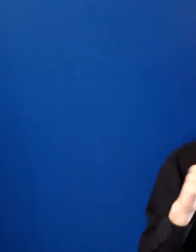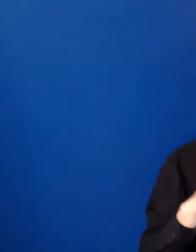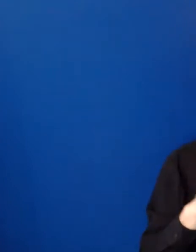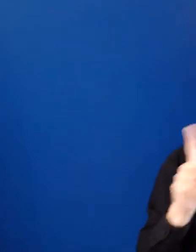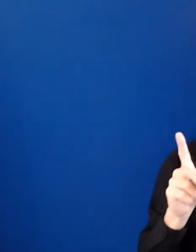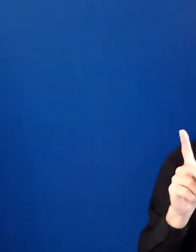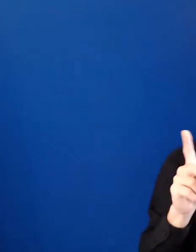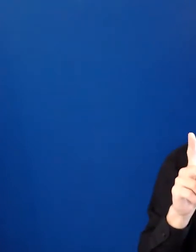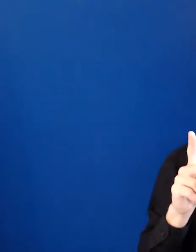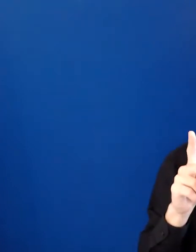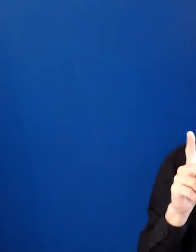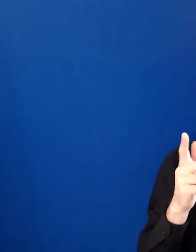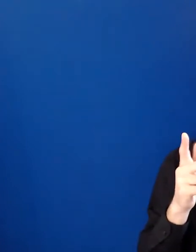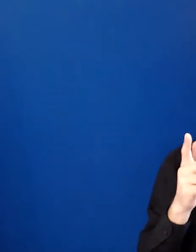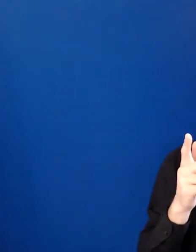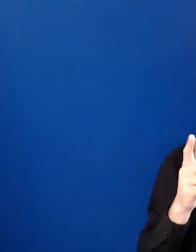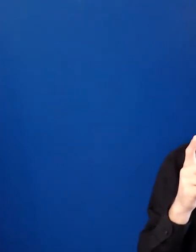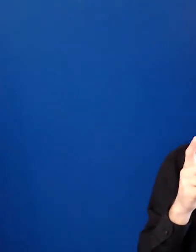for us to